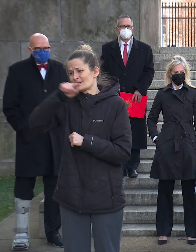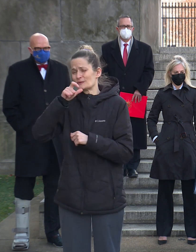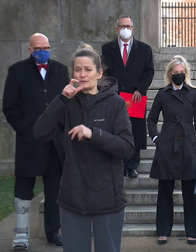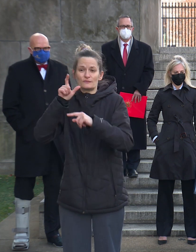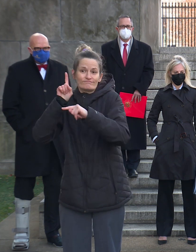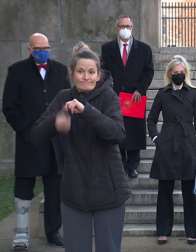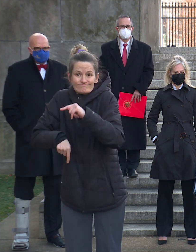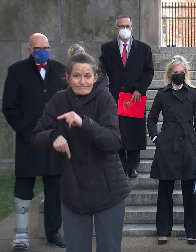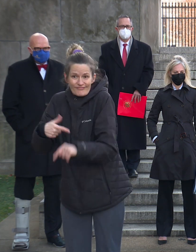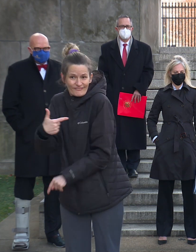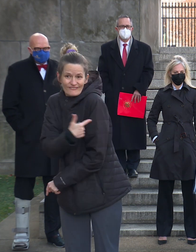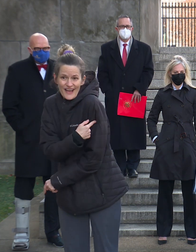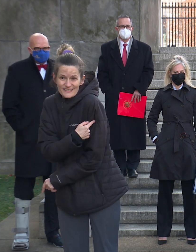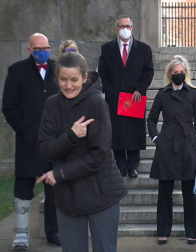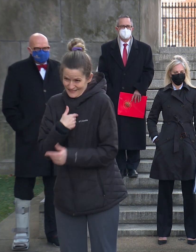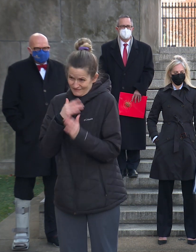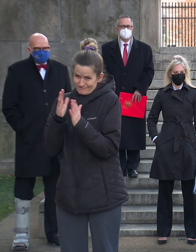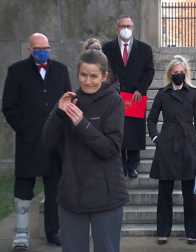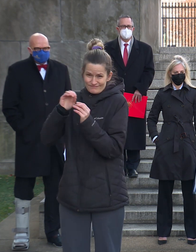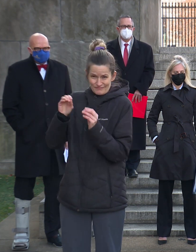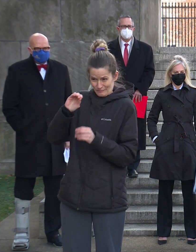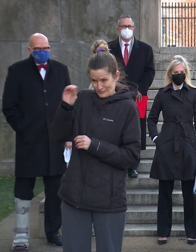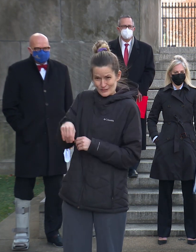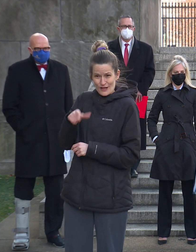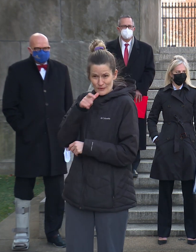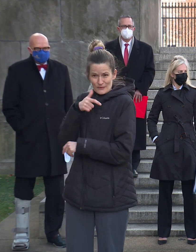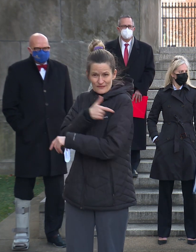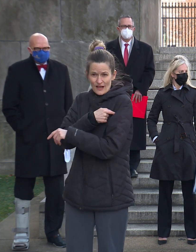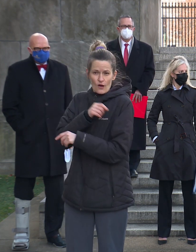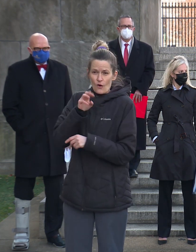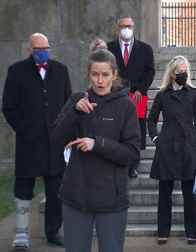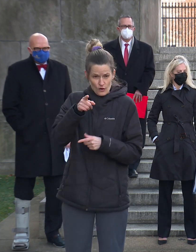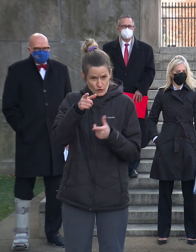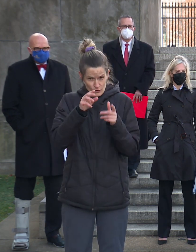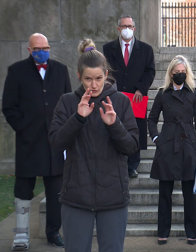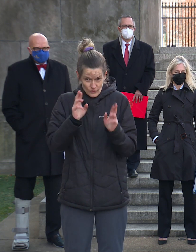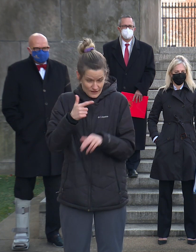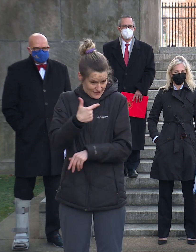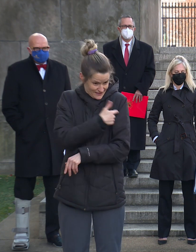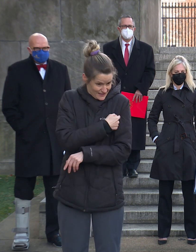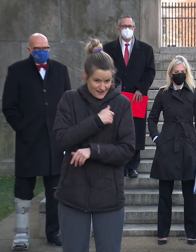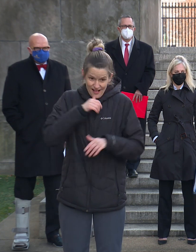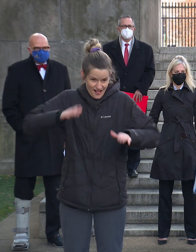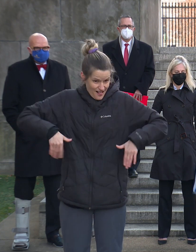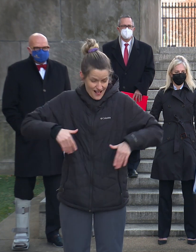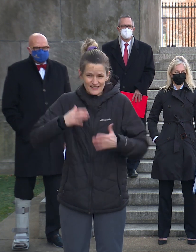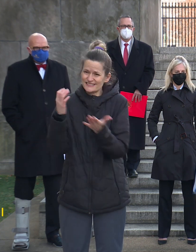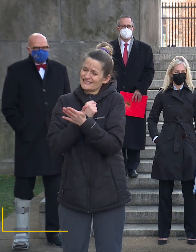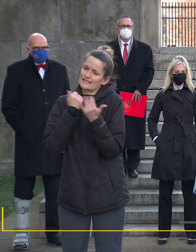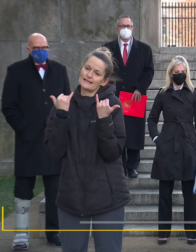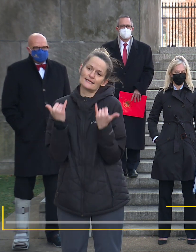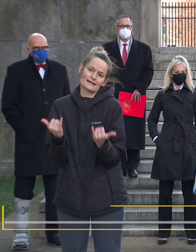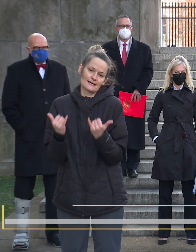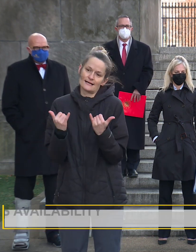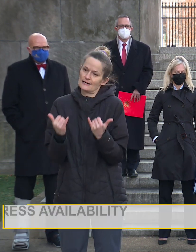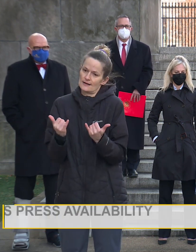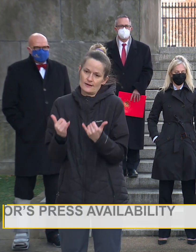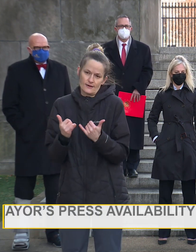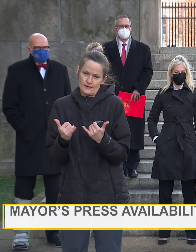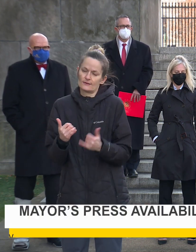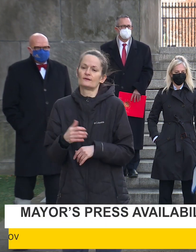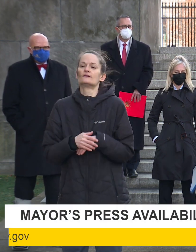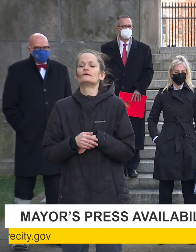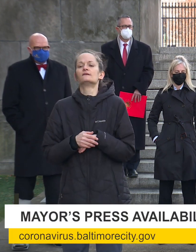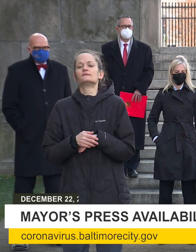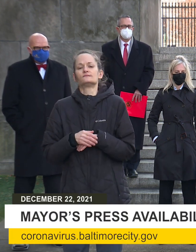or due for your second dose or booster, get it immediately. We recommend that all eligible residents also get their flu vaccine ahead